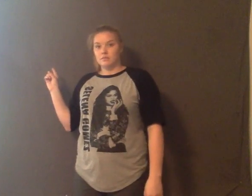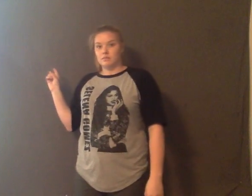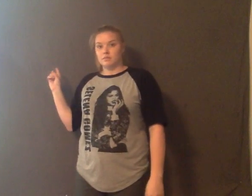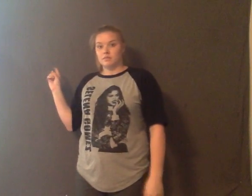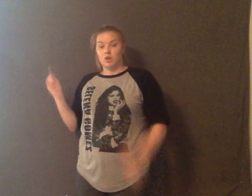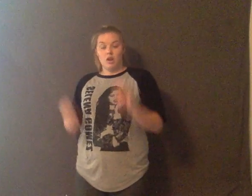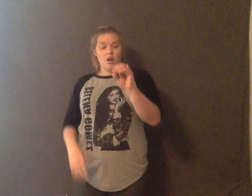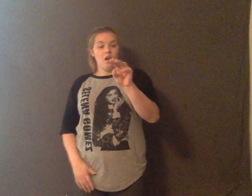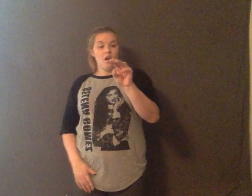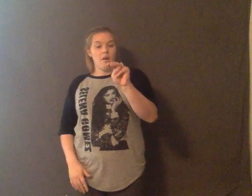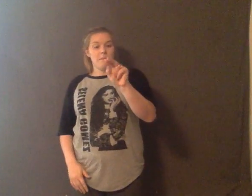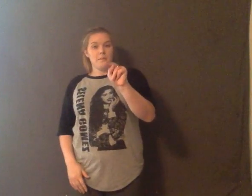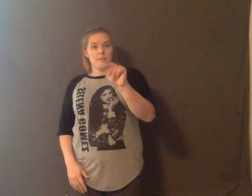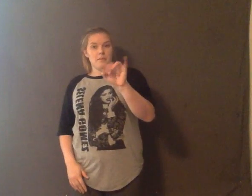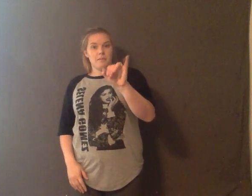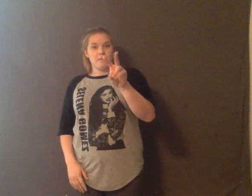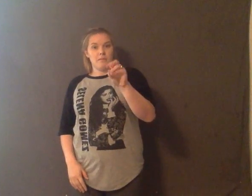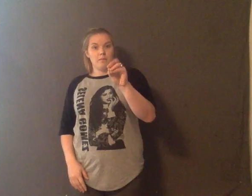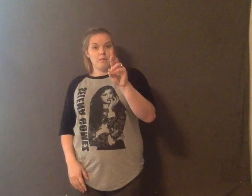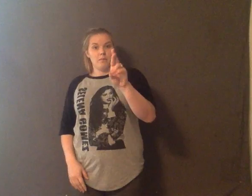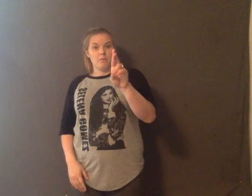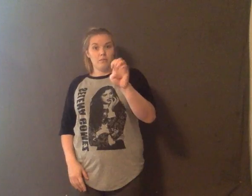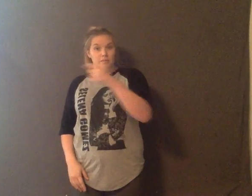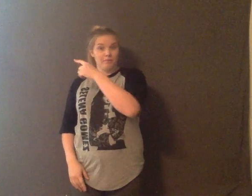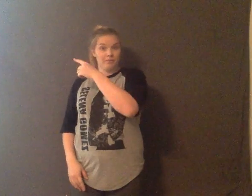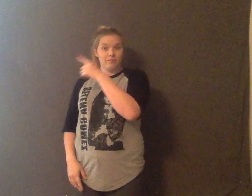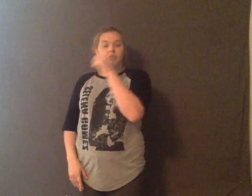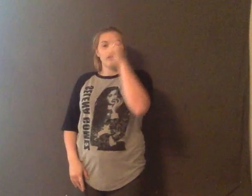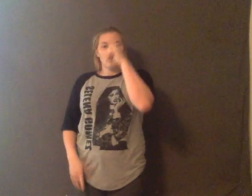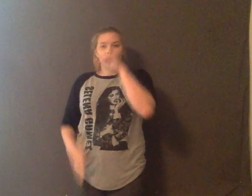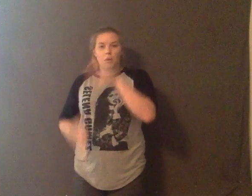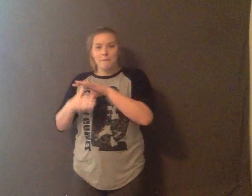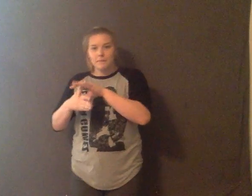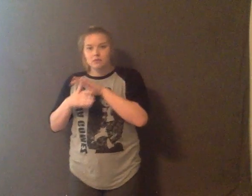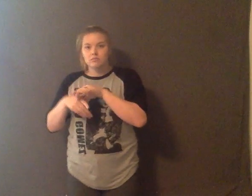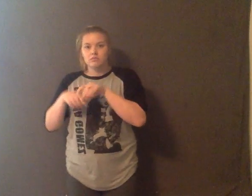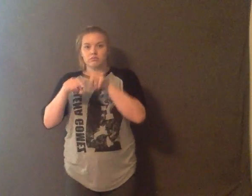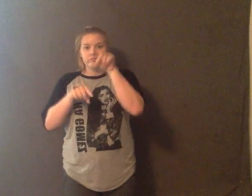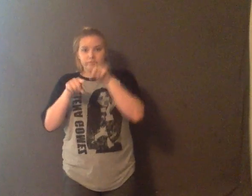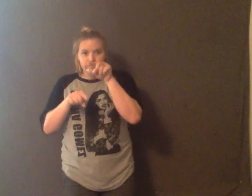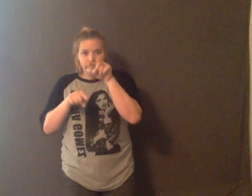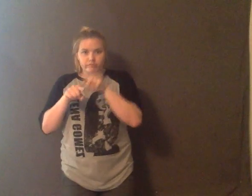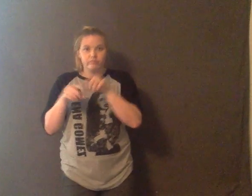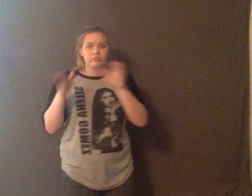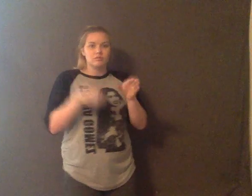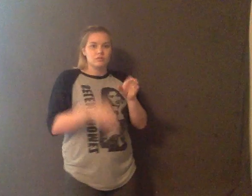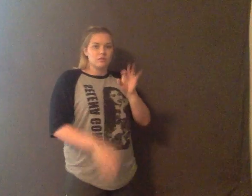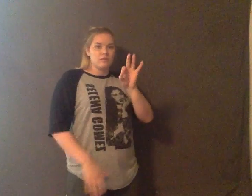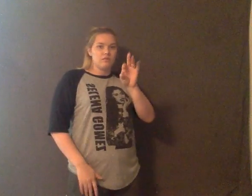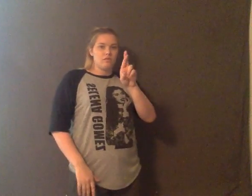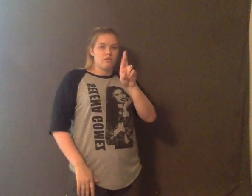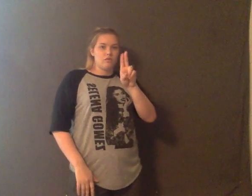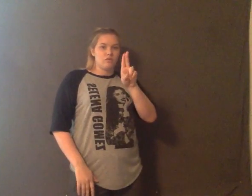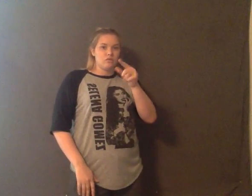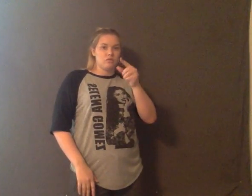flesh. Frugivore jaws can move forward and back and side to side. Omnivore jaws cannot. Omnivores have much stronger stomach acid for